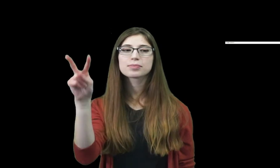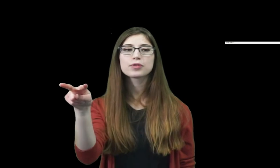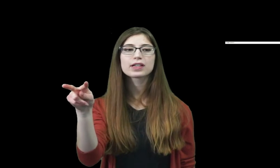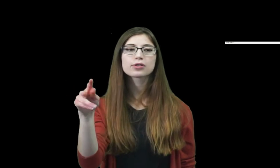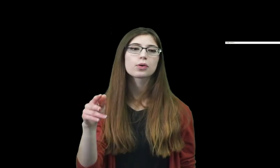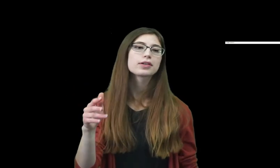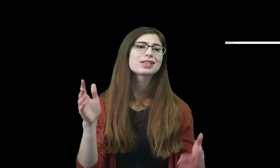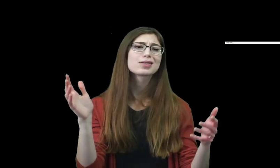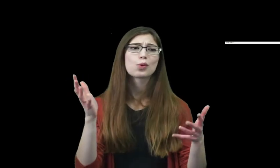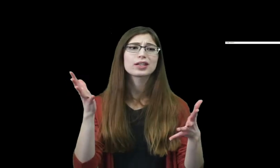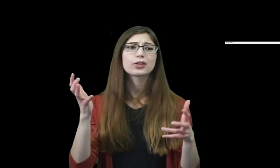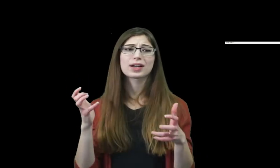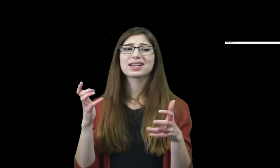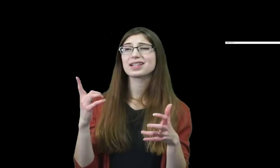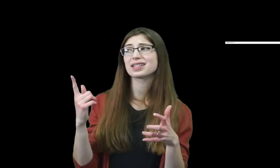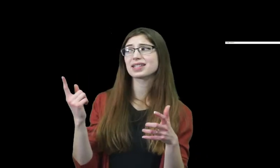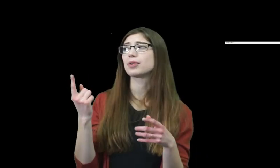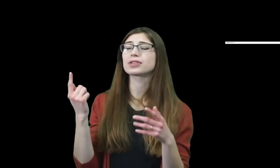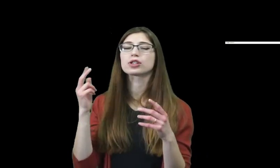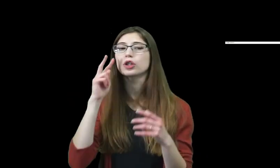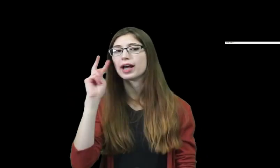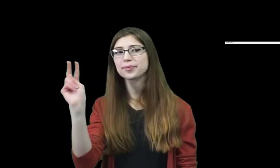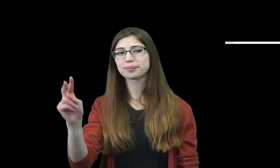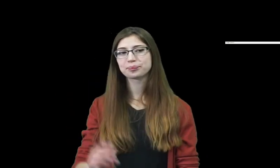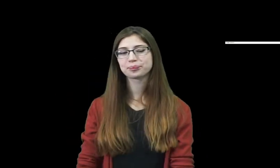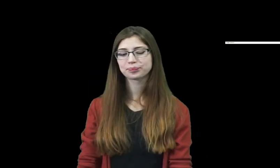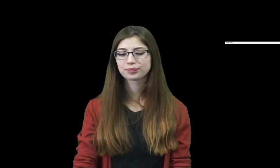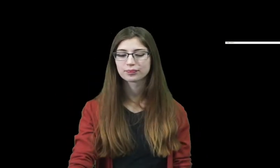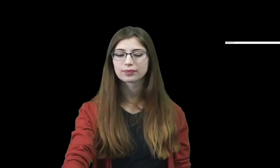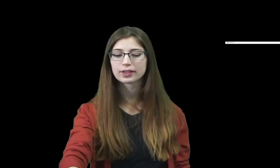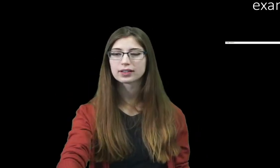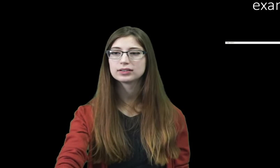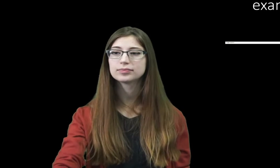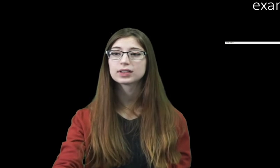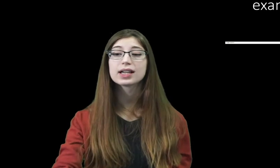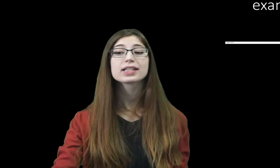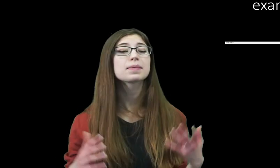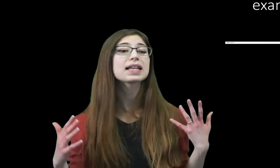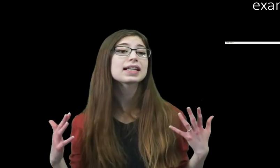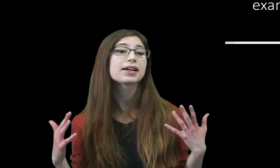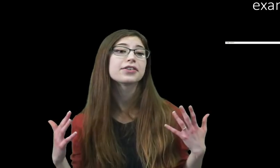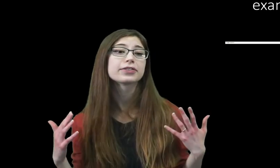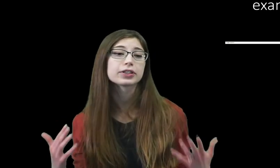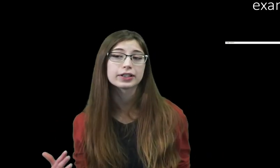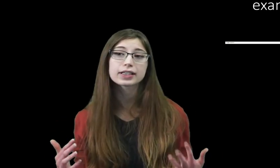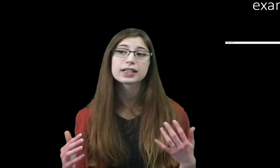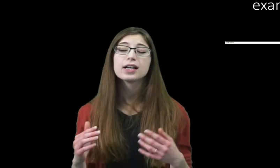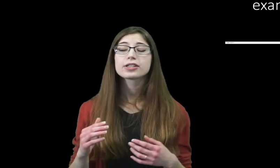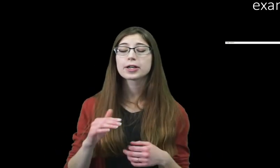it towards what you're wanting someone to look at. Speaking of look, so